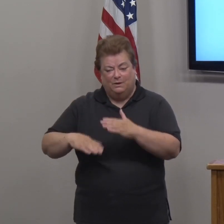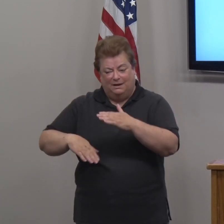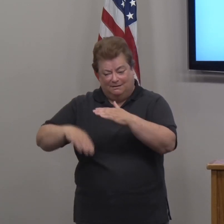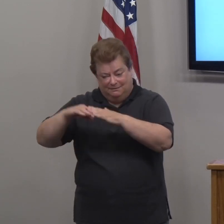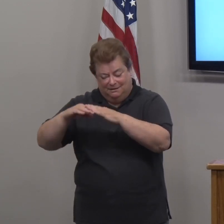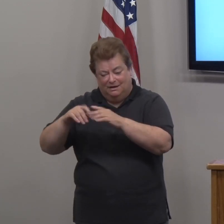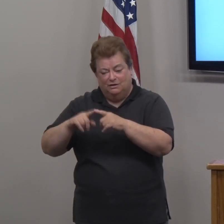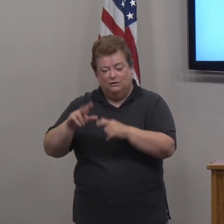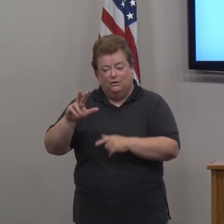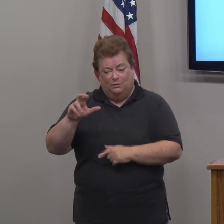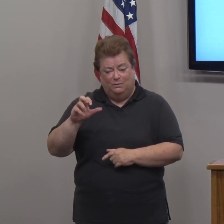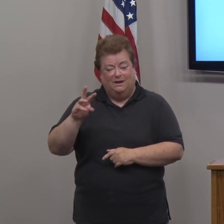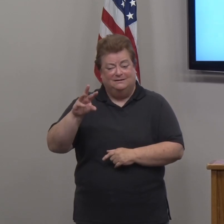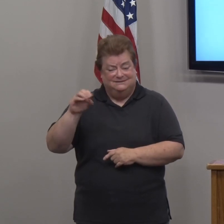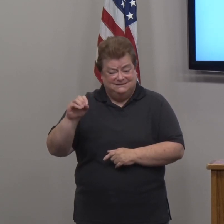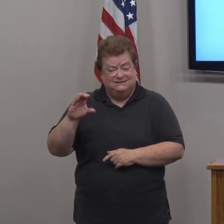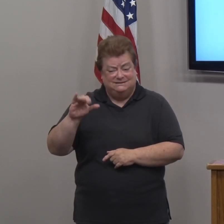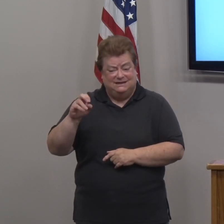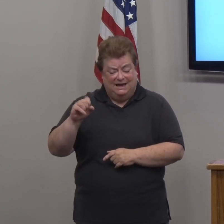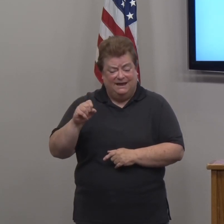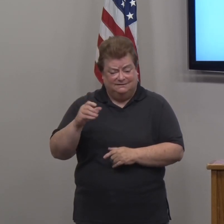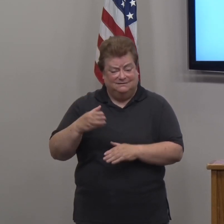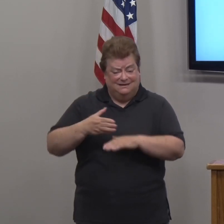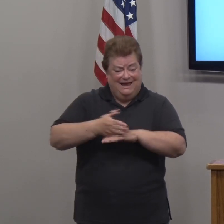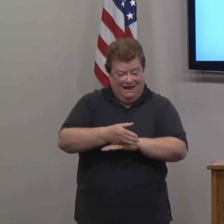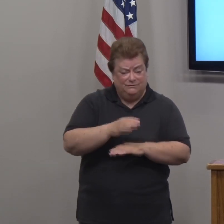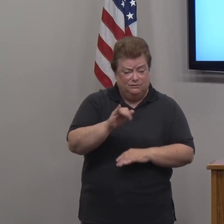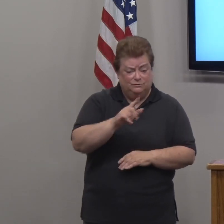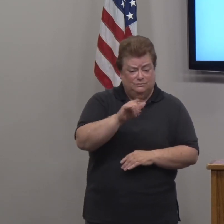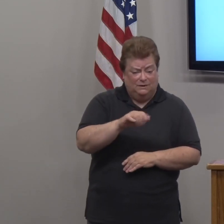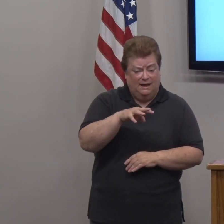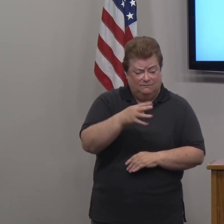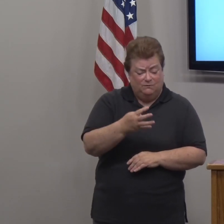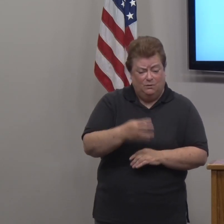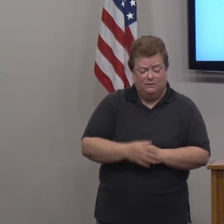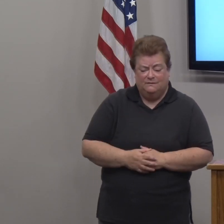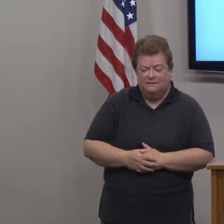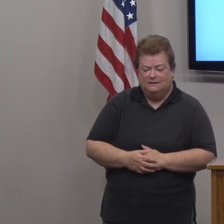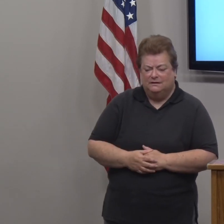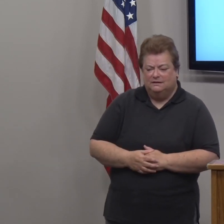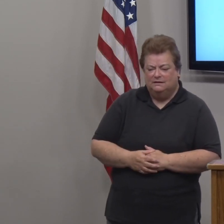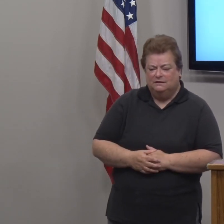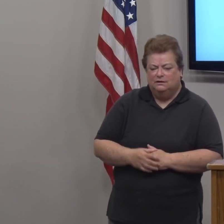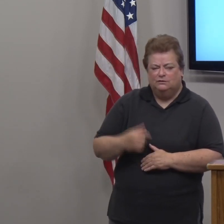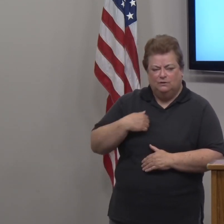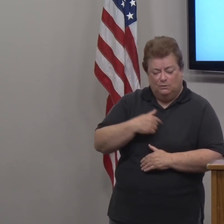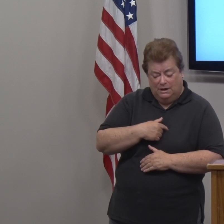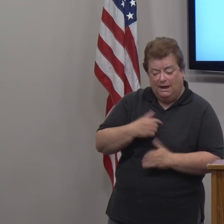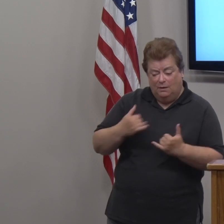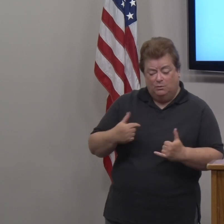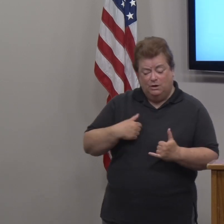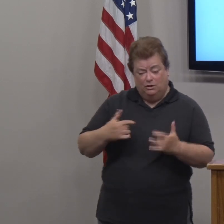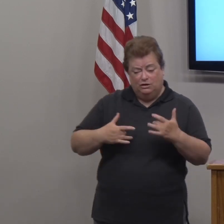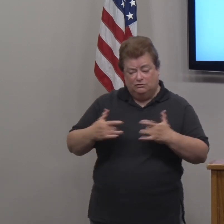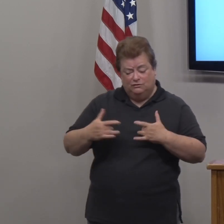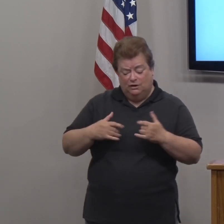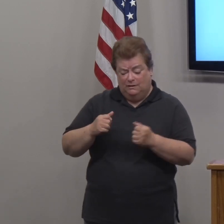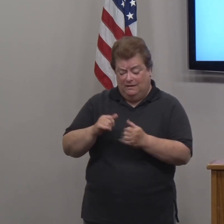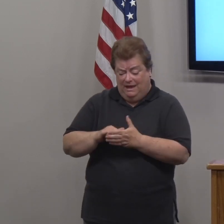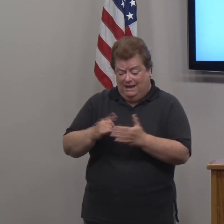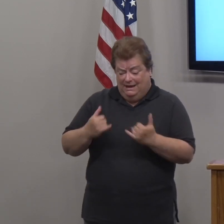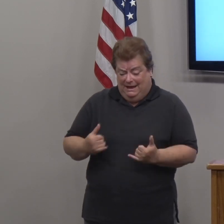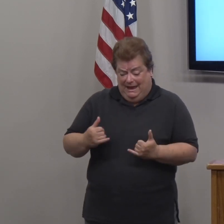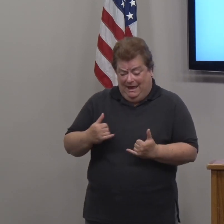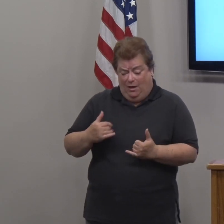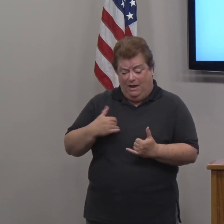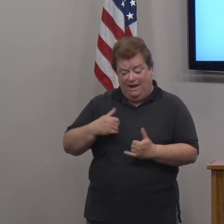of 360 cases for the week ending July 25th. In short, we are concerned that this holiday weekend could lead